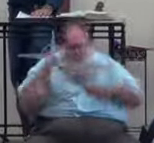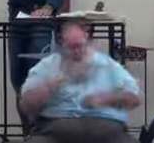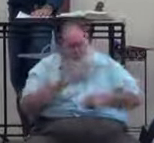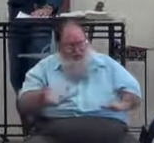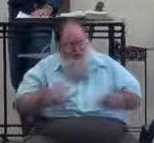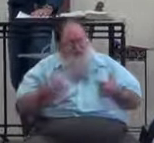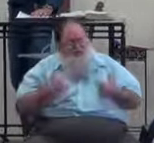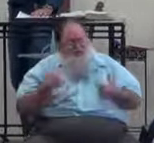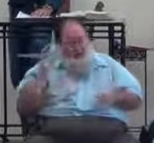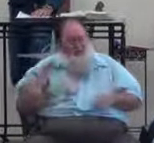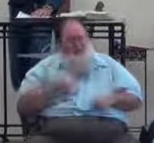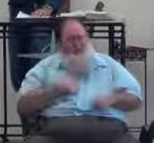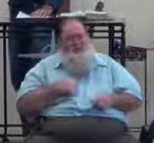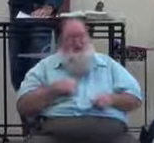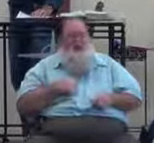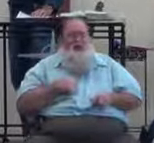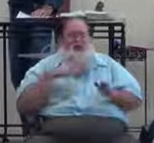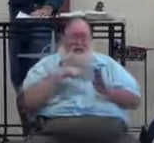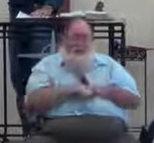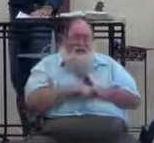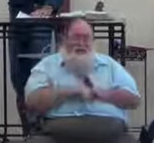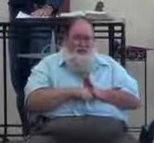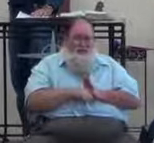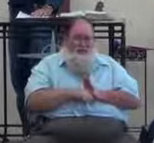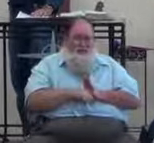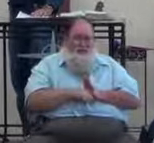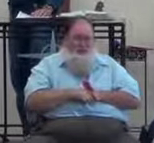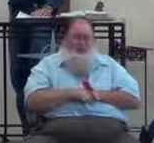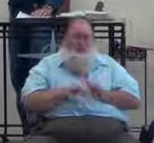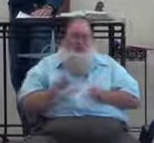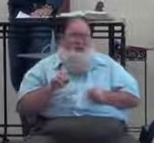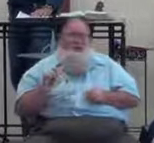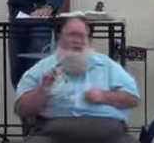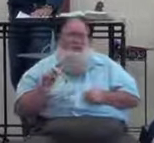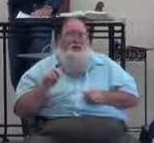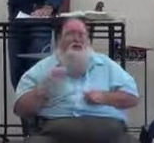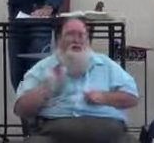can stone Stephen, one of the deacons,